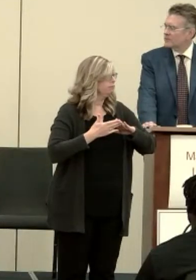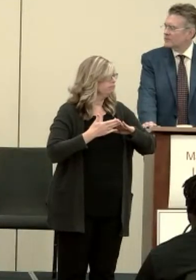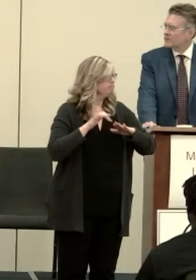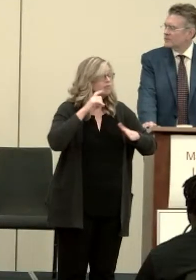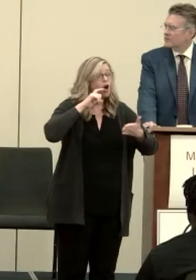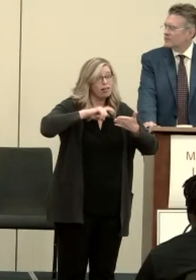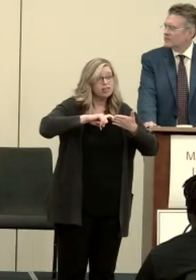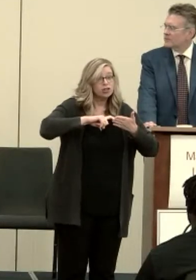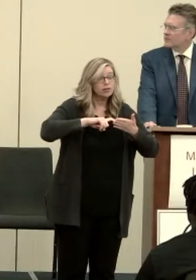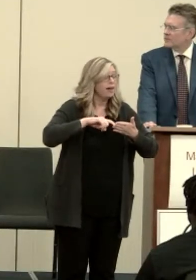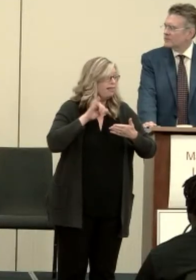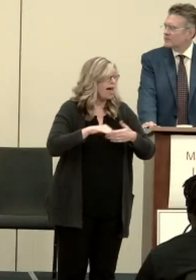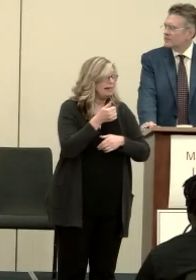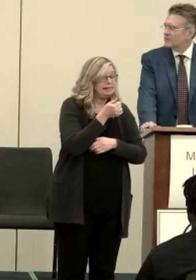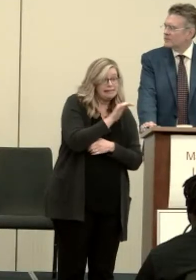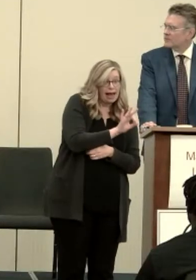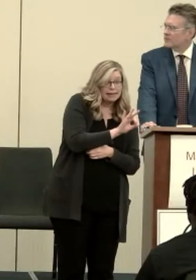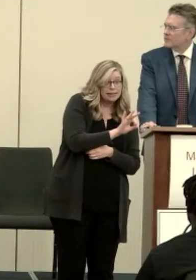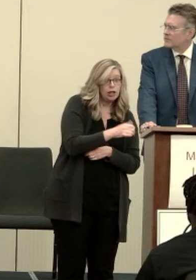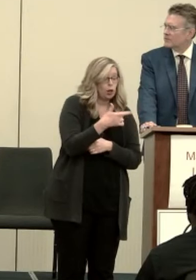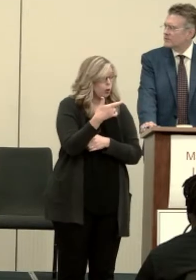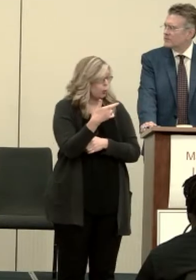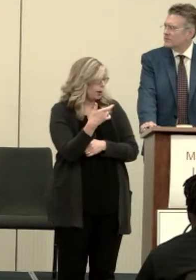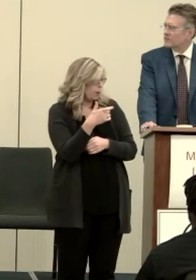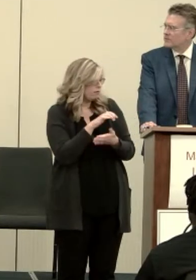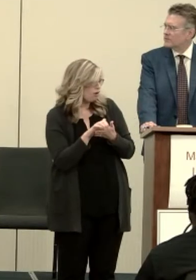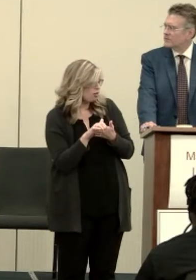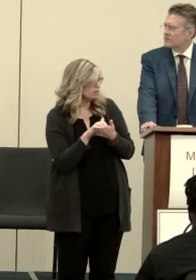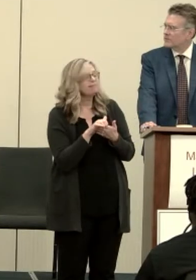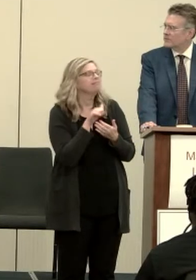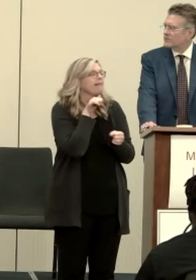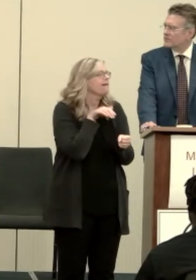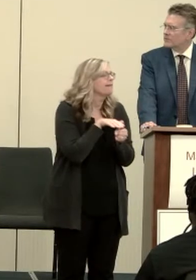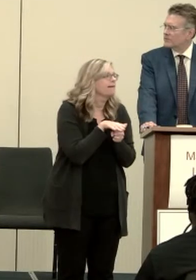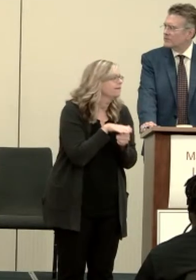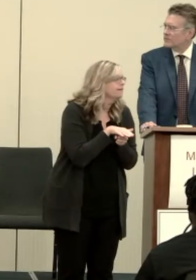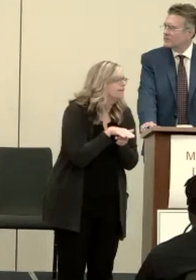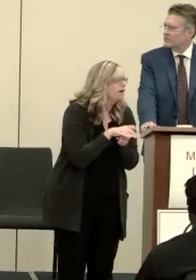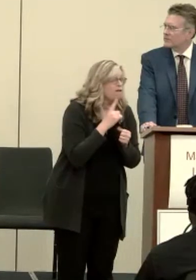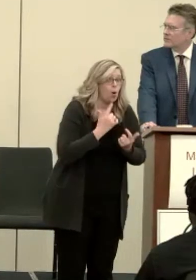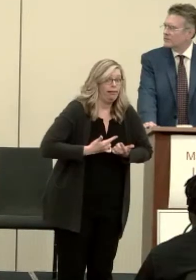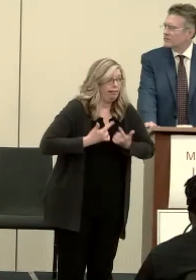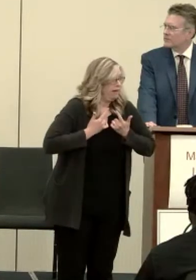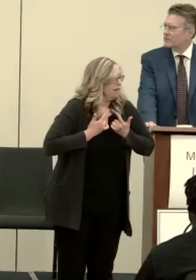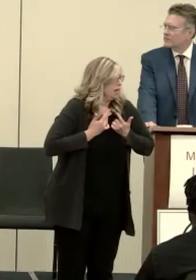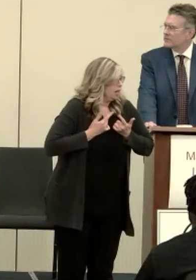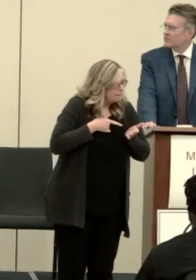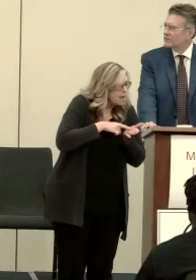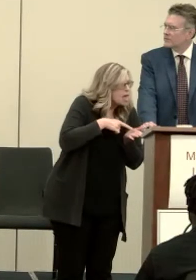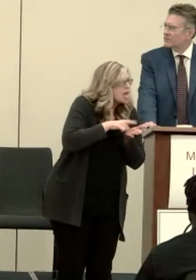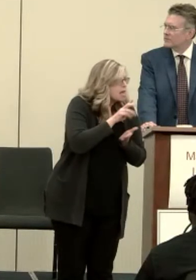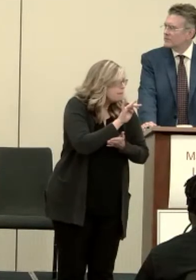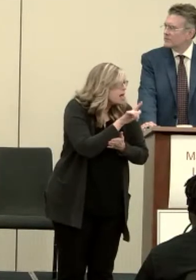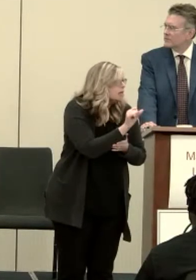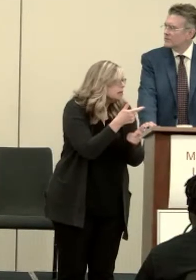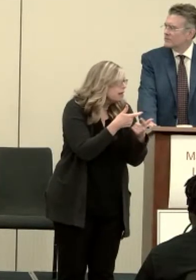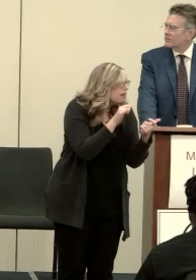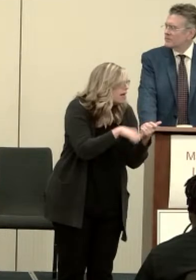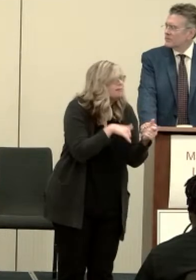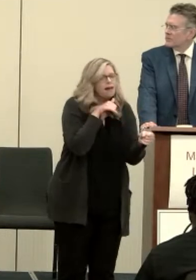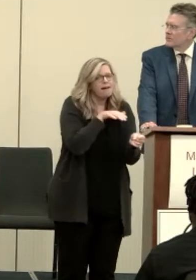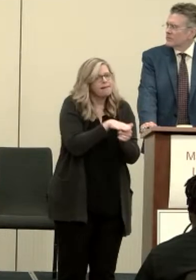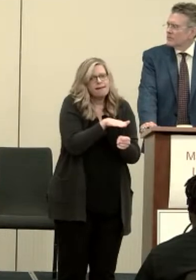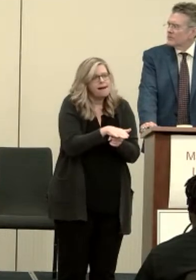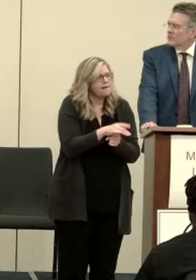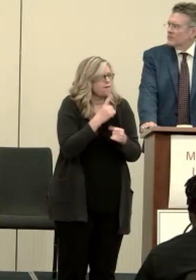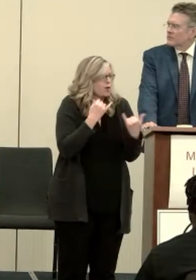$19 and $21 an hour is not sufficient. It's not a living wage in today's reality. So we definitely would work